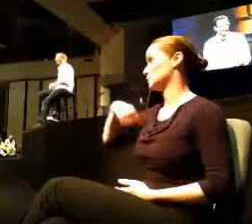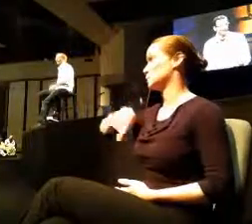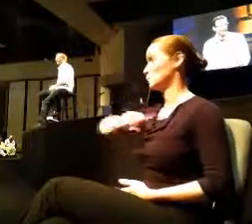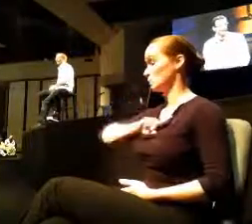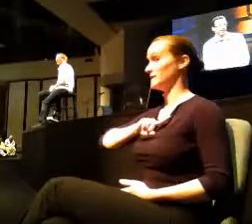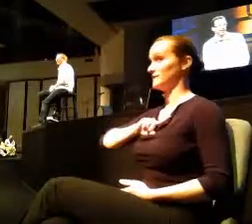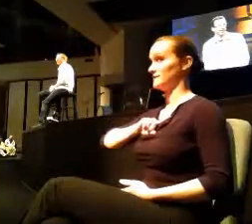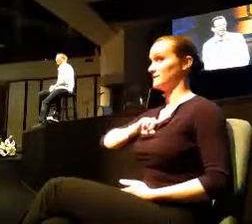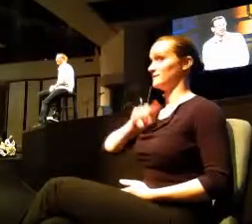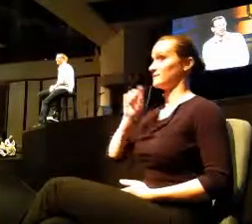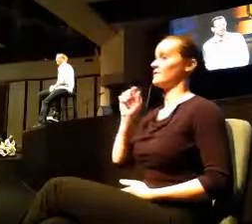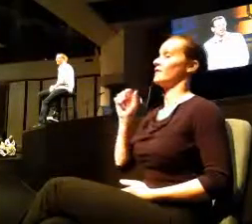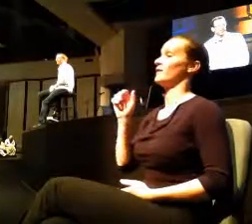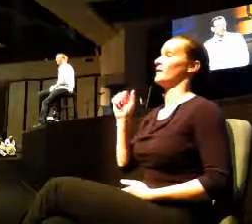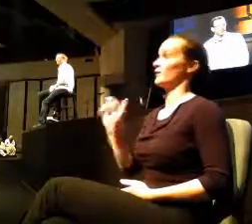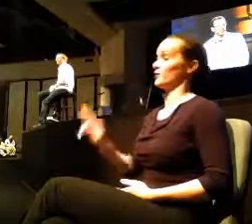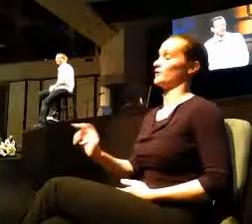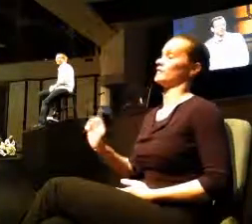the answer.